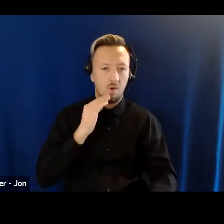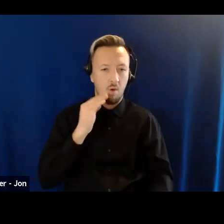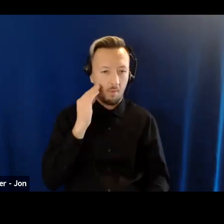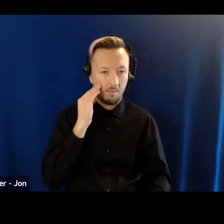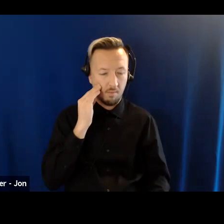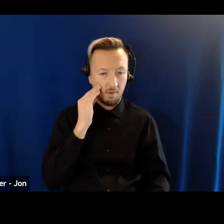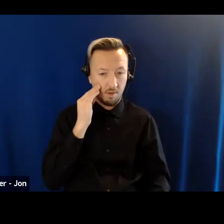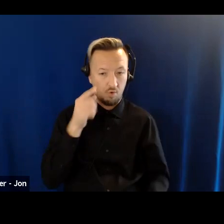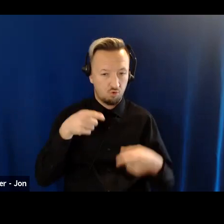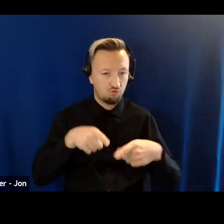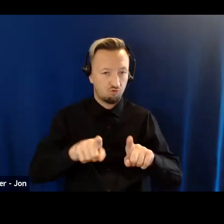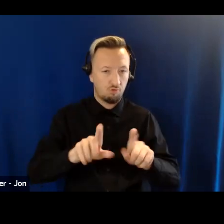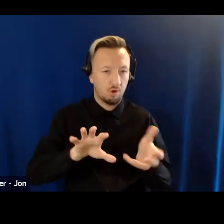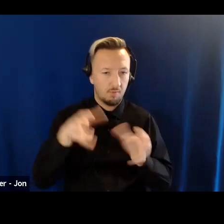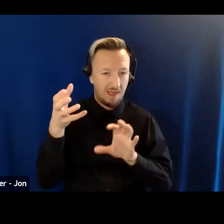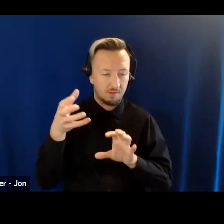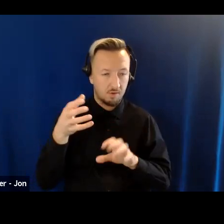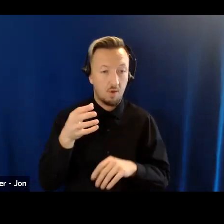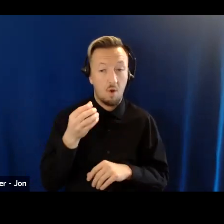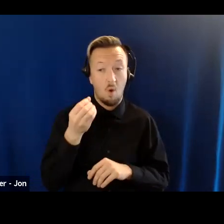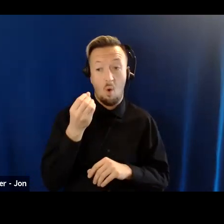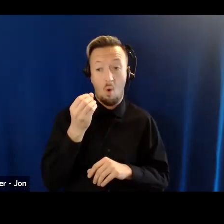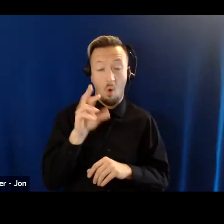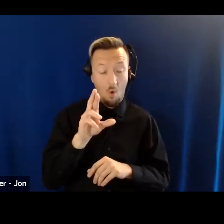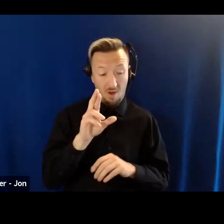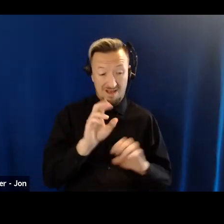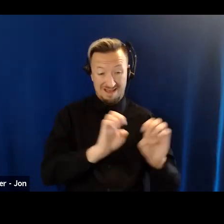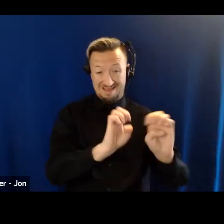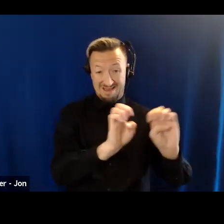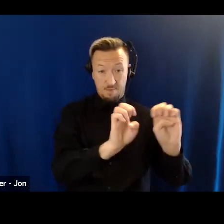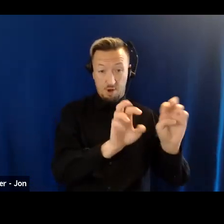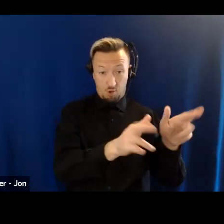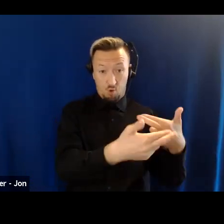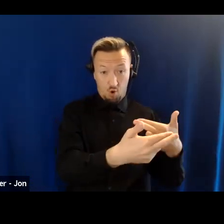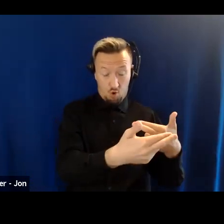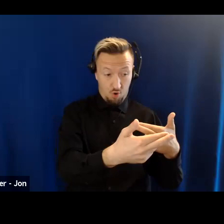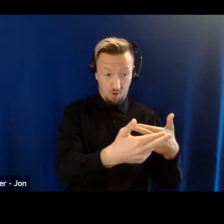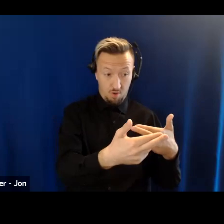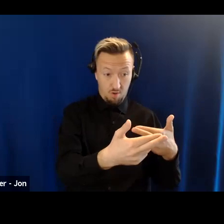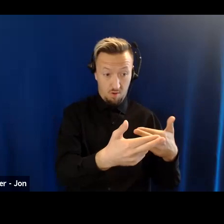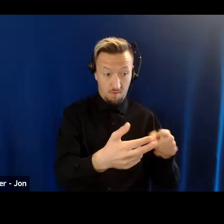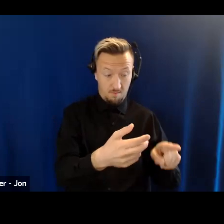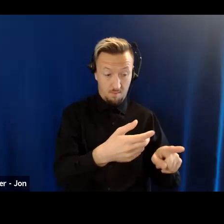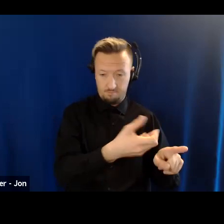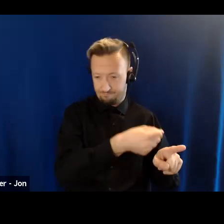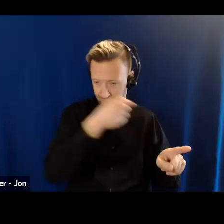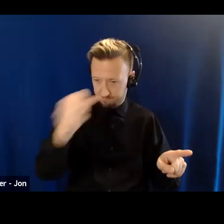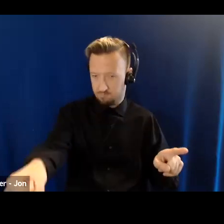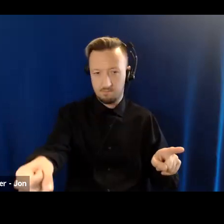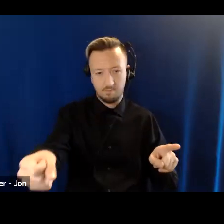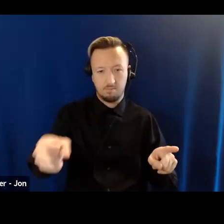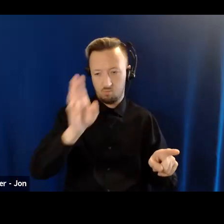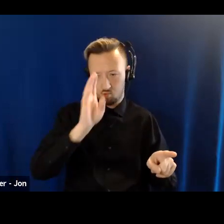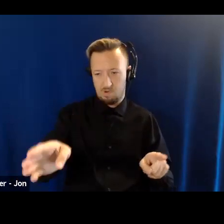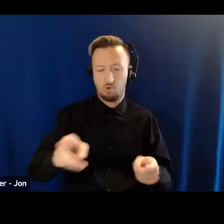disaster. People can be taken from an emergency room and placed directly in a